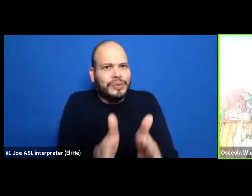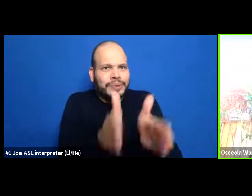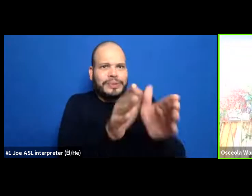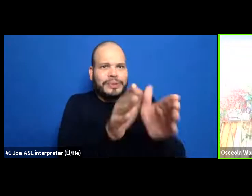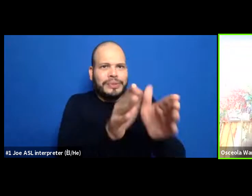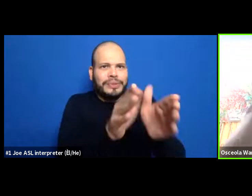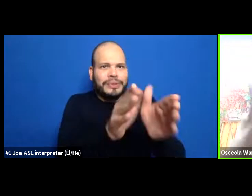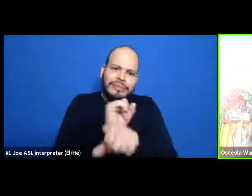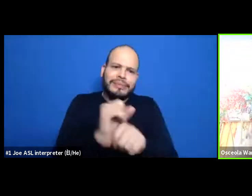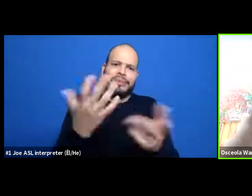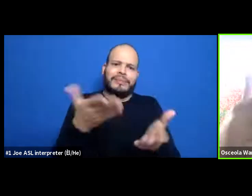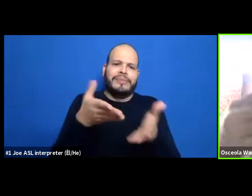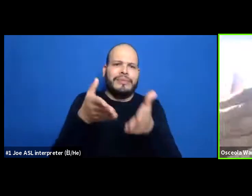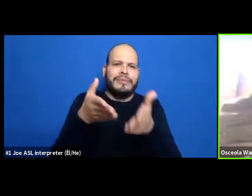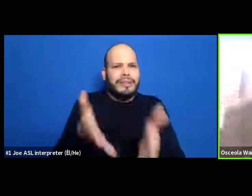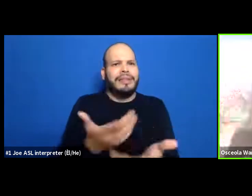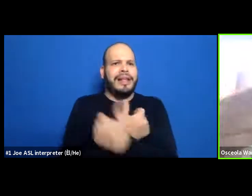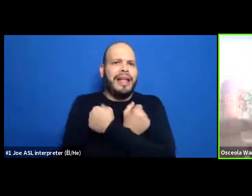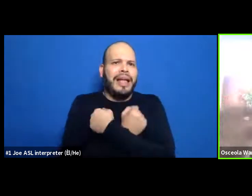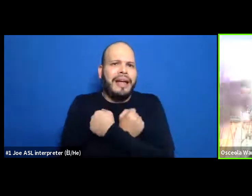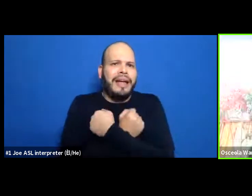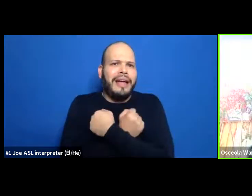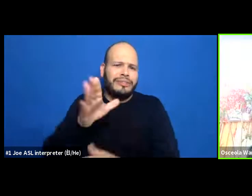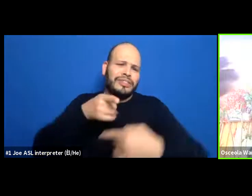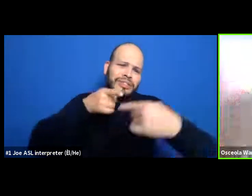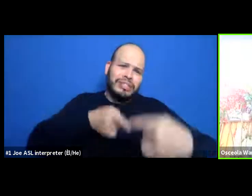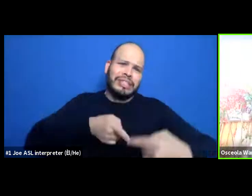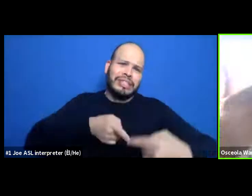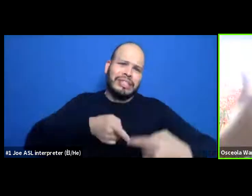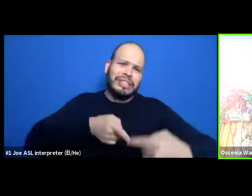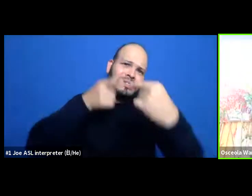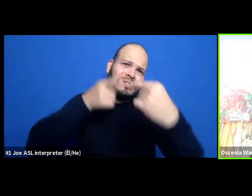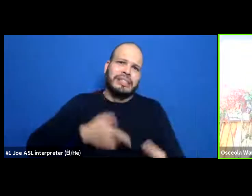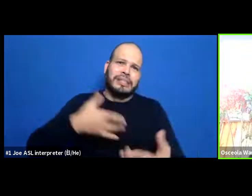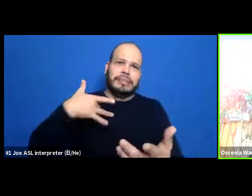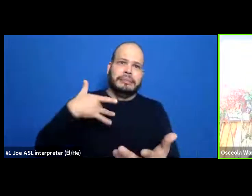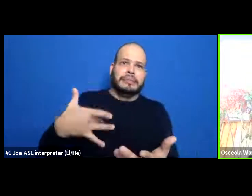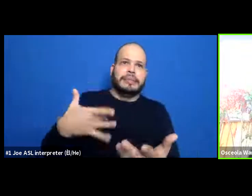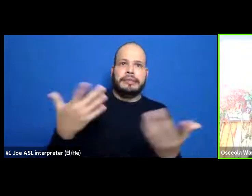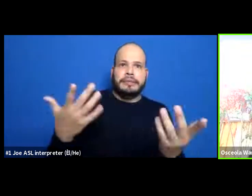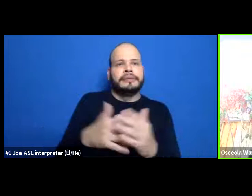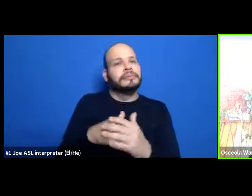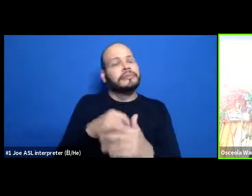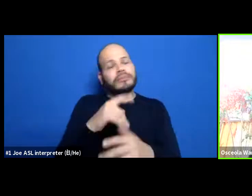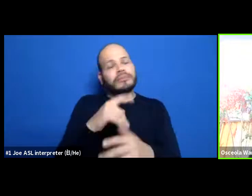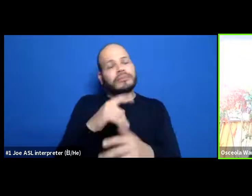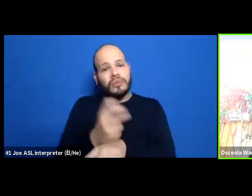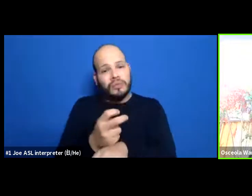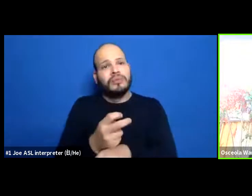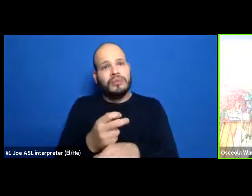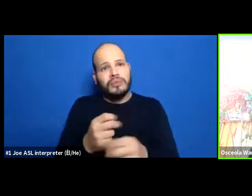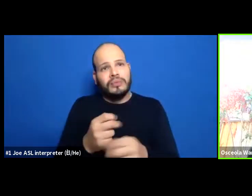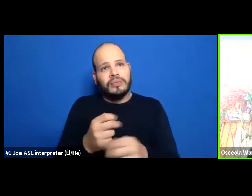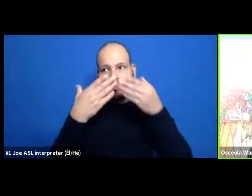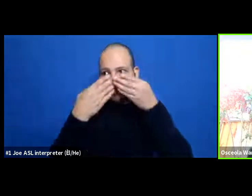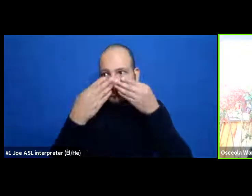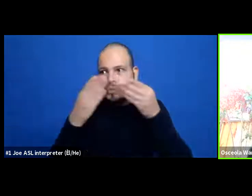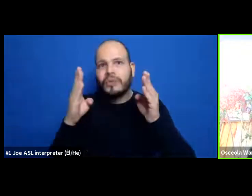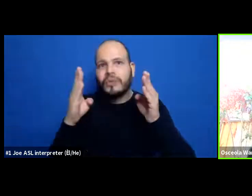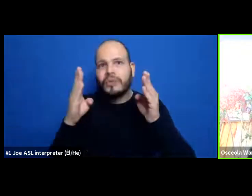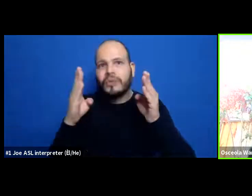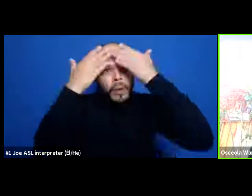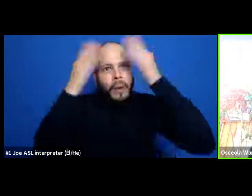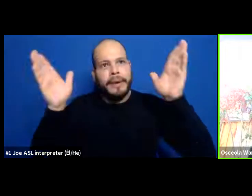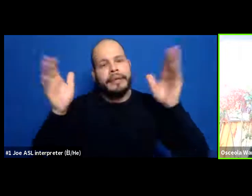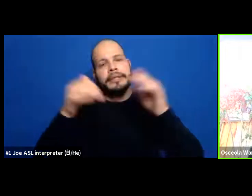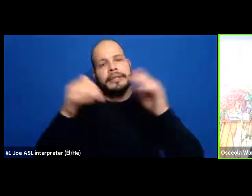that oftentimes is blocked. Remember, I said that abolition is addressing the things that block relationship, connection. That is oftentimes blocked